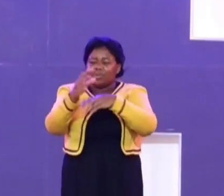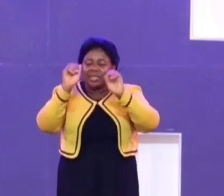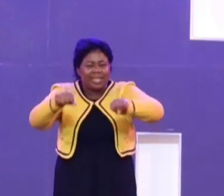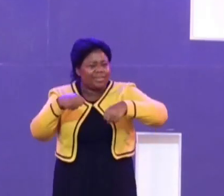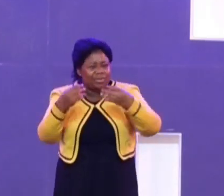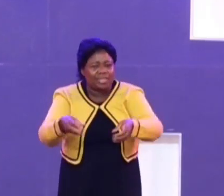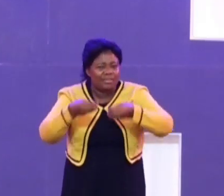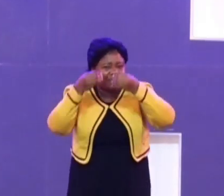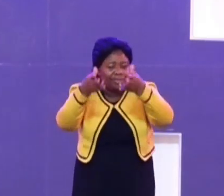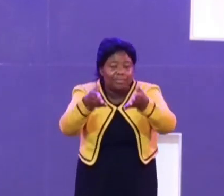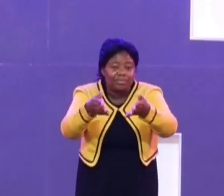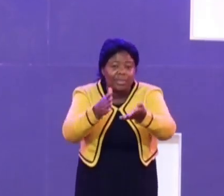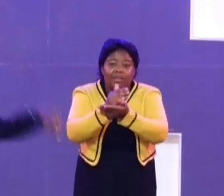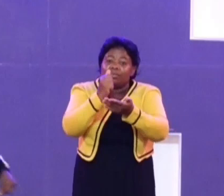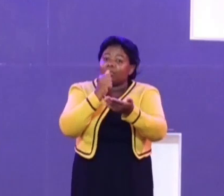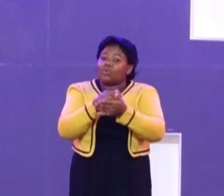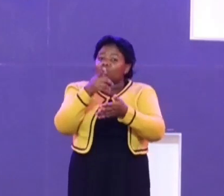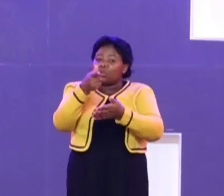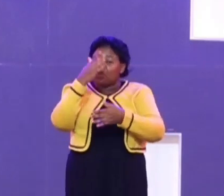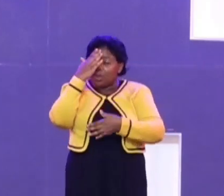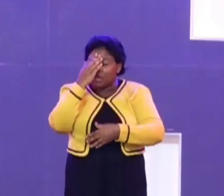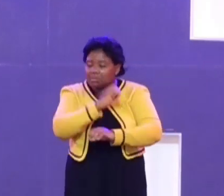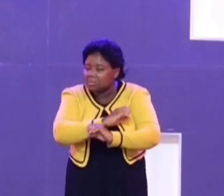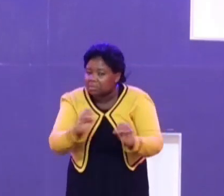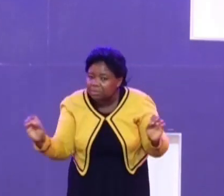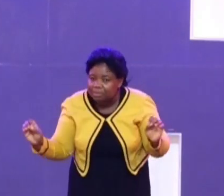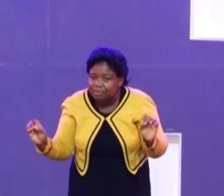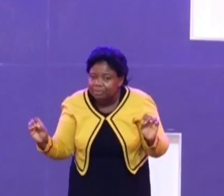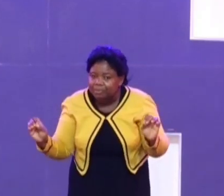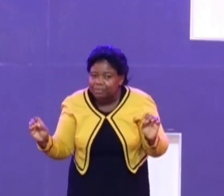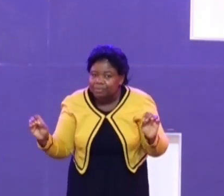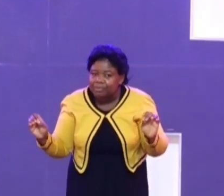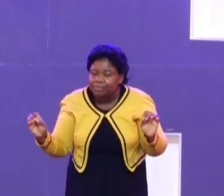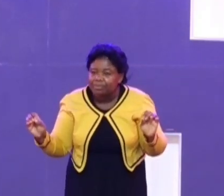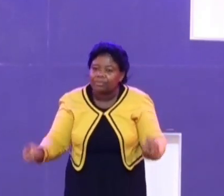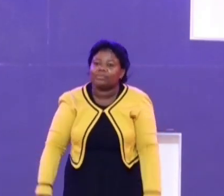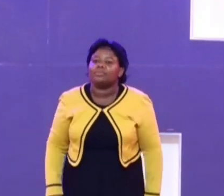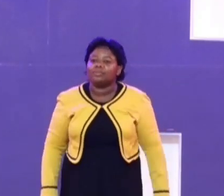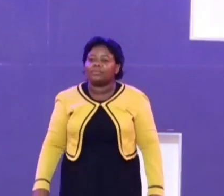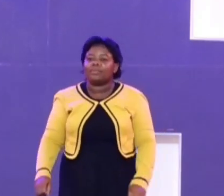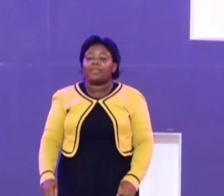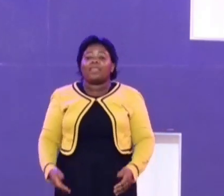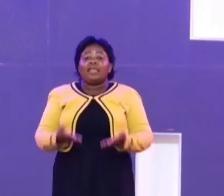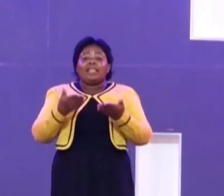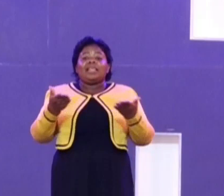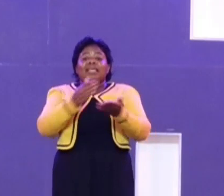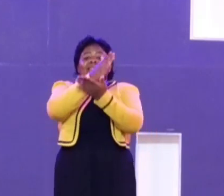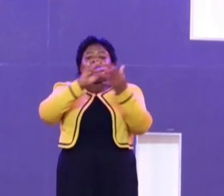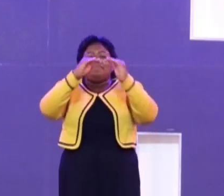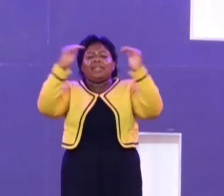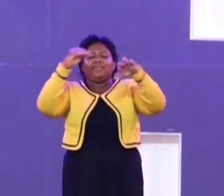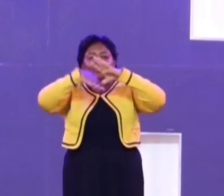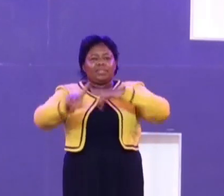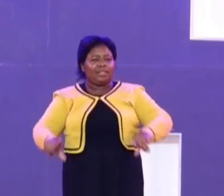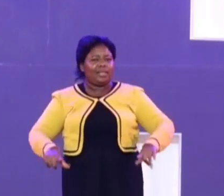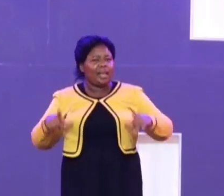the Lord hasn't given unto you. Kubanga tunaba kwetowaza. Because you're not yet humble. Oh my God. There are levels in life.